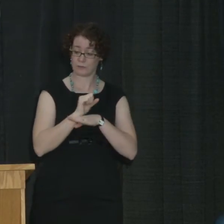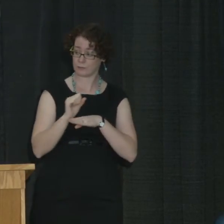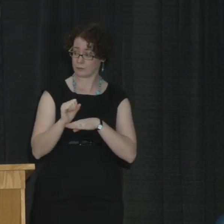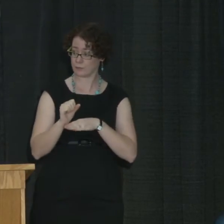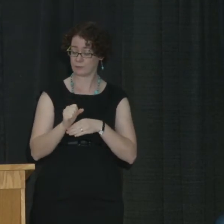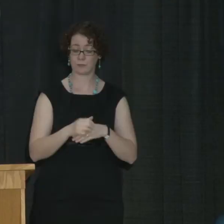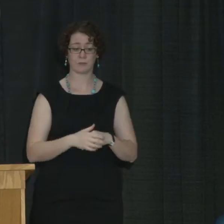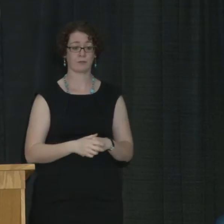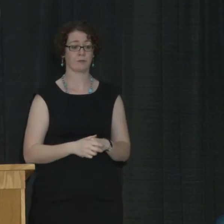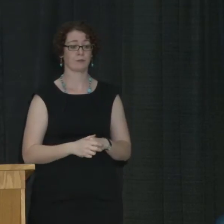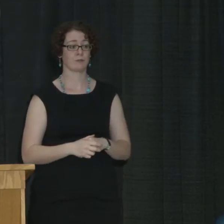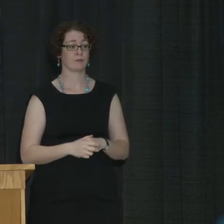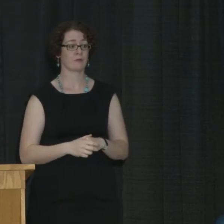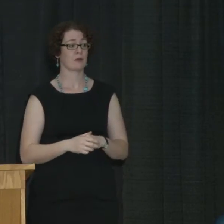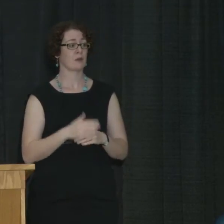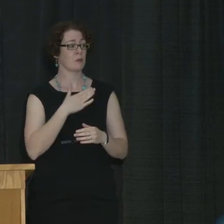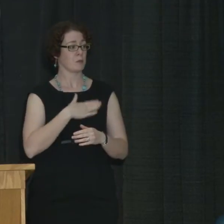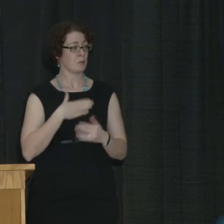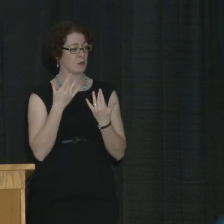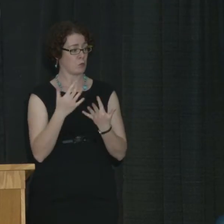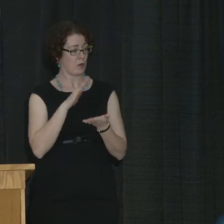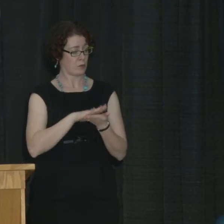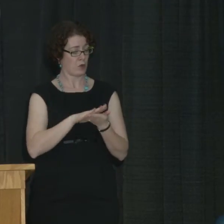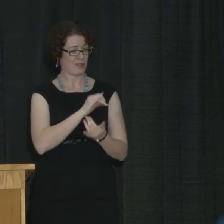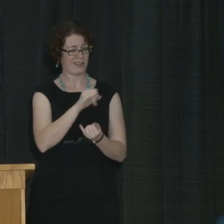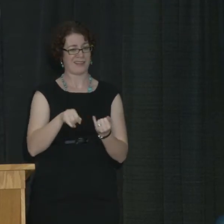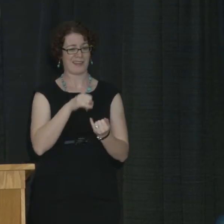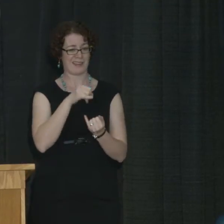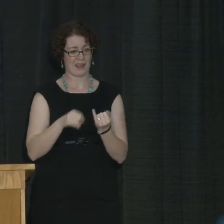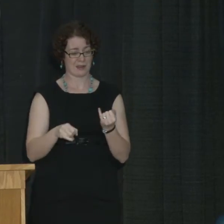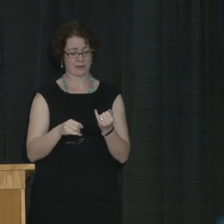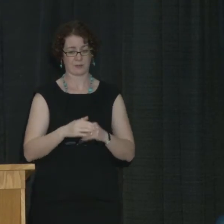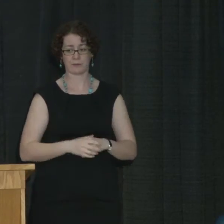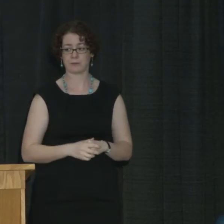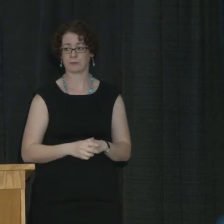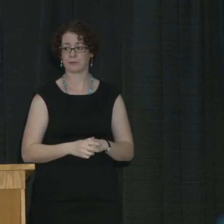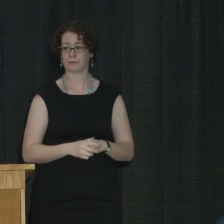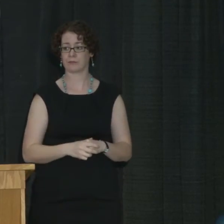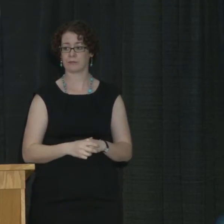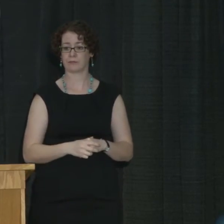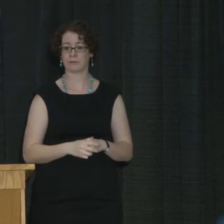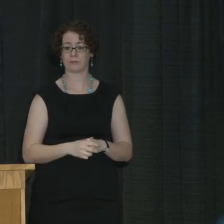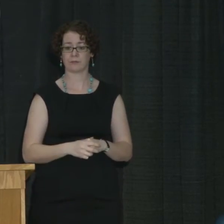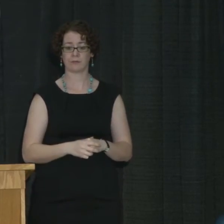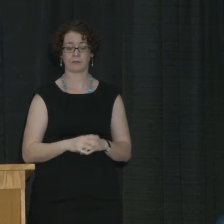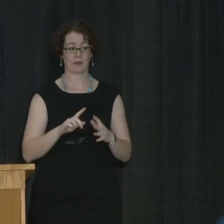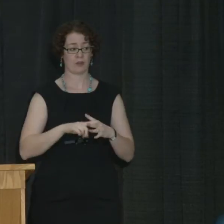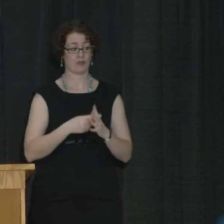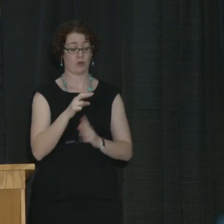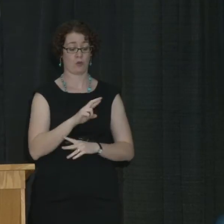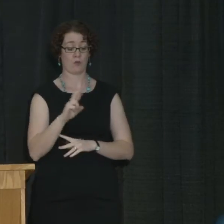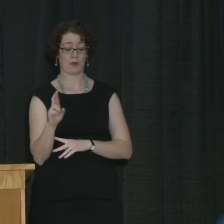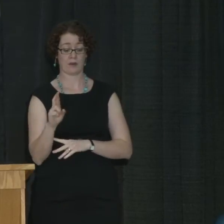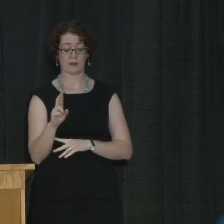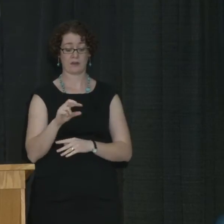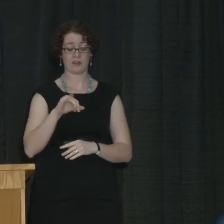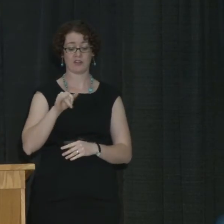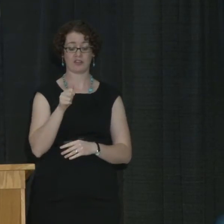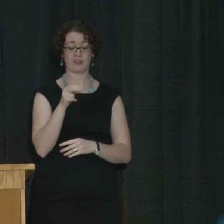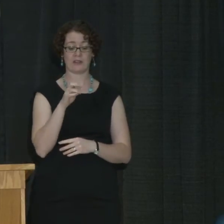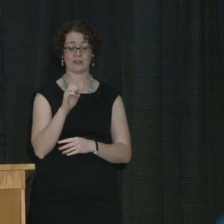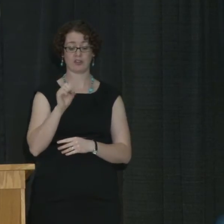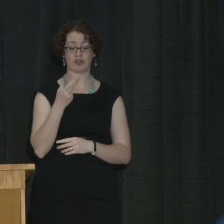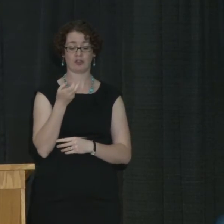guests. Please hold your applause until everyone has been introduced. Beginning on my right, Jadine